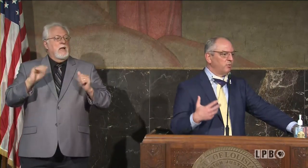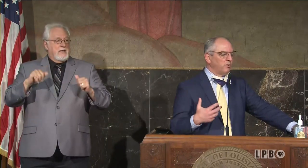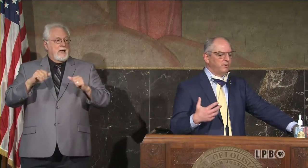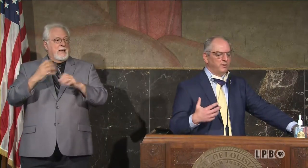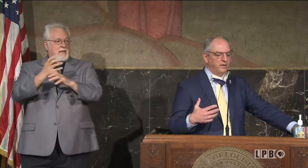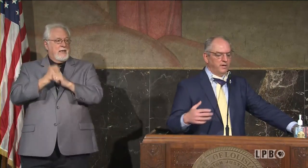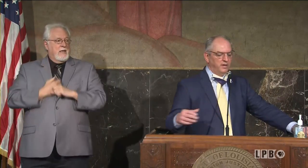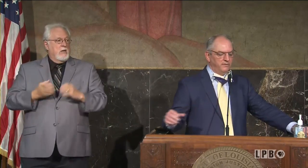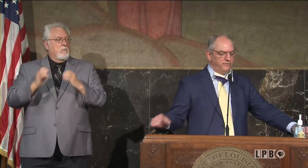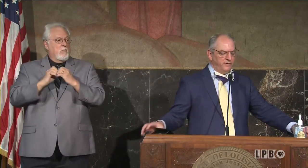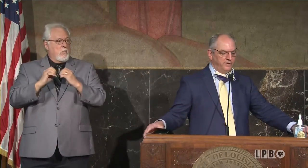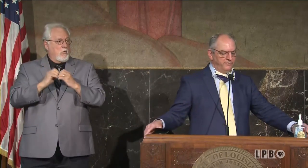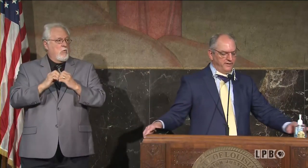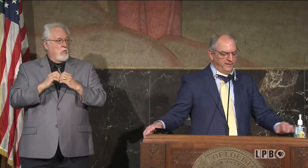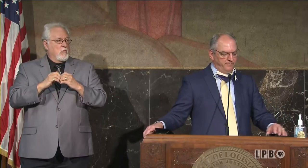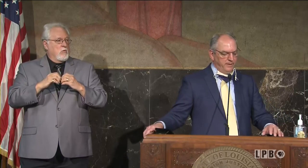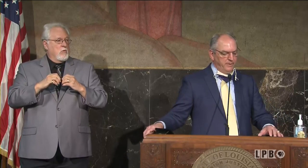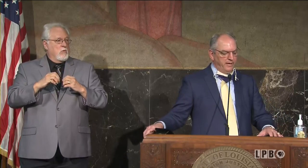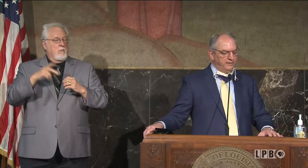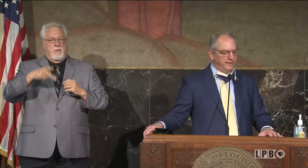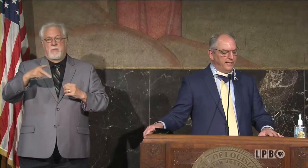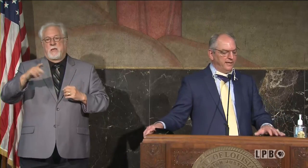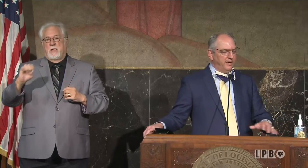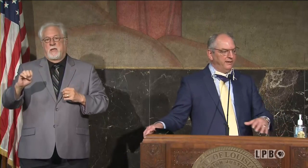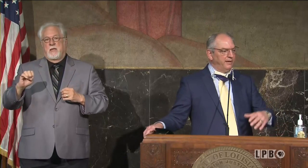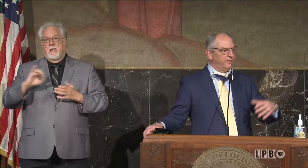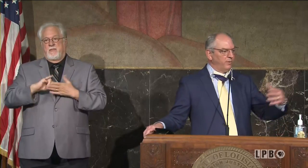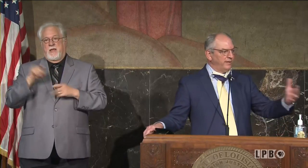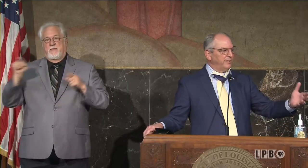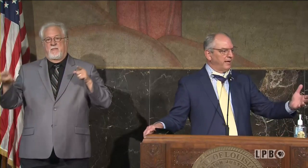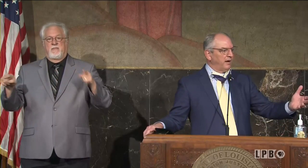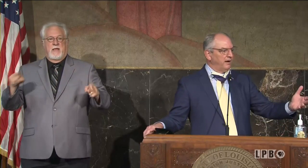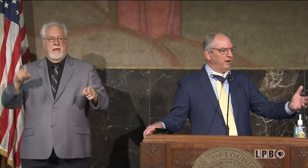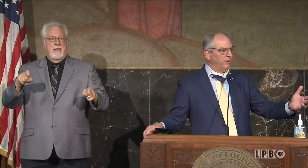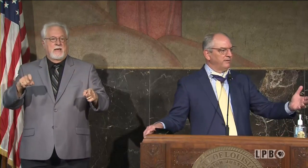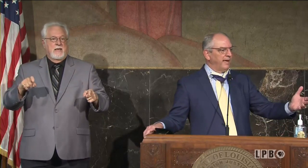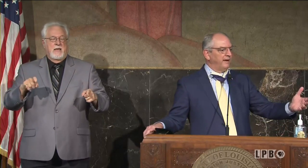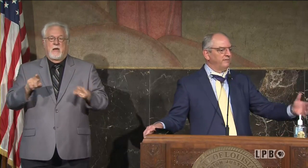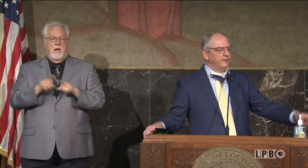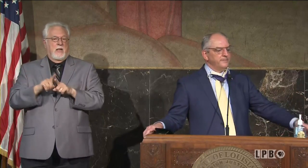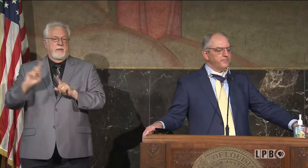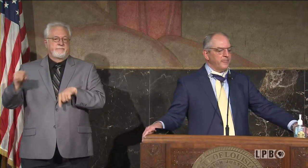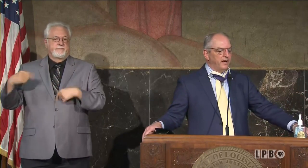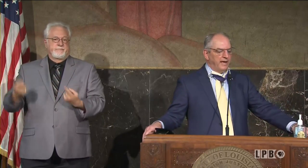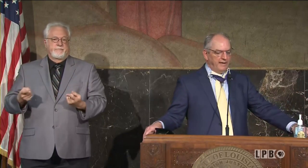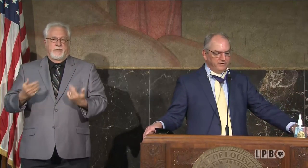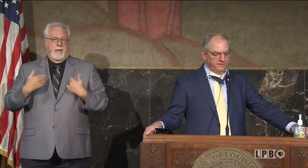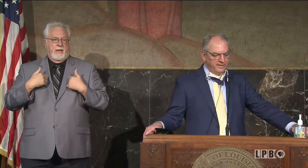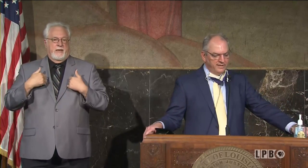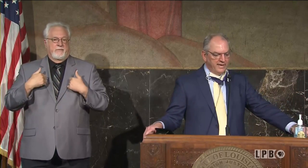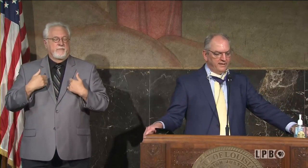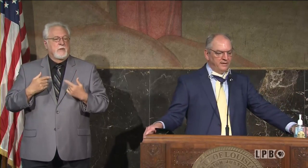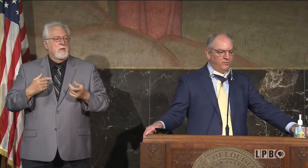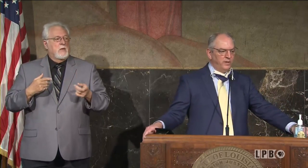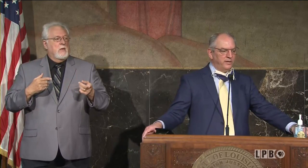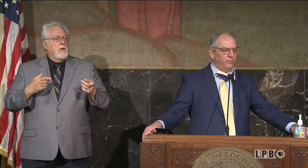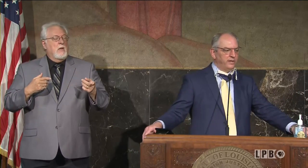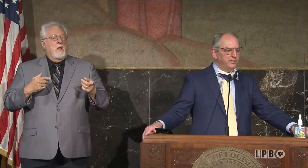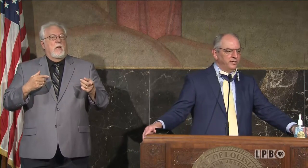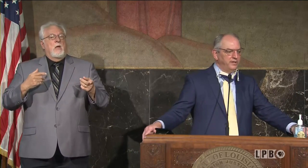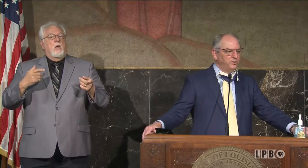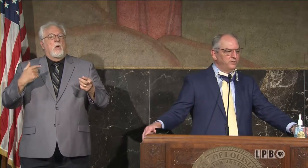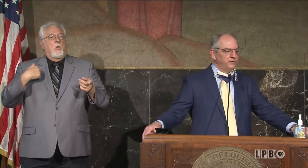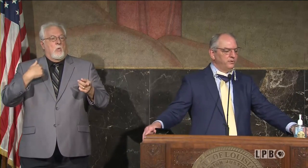access more of the PPE that they need in the way that they always have. Having said that,